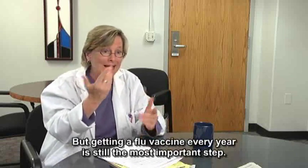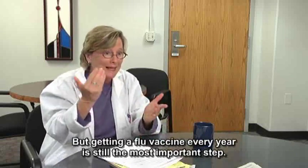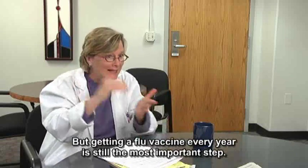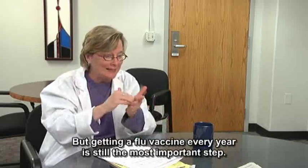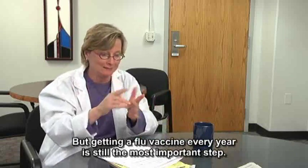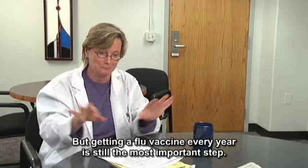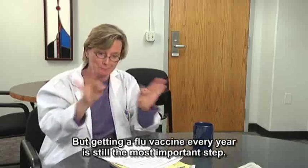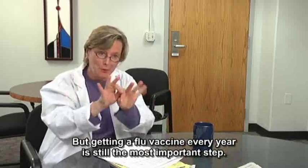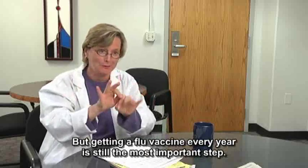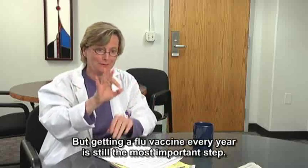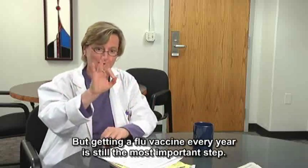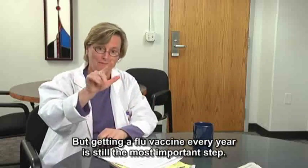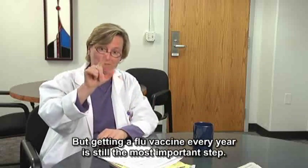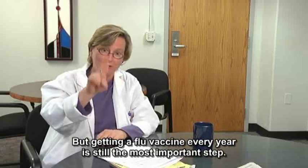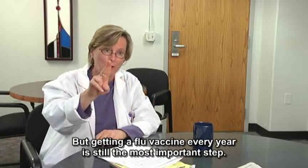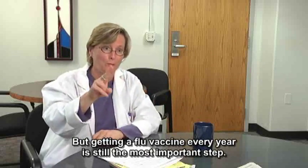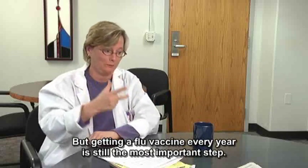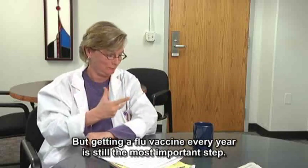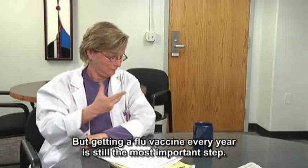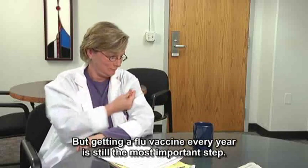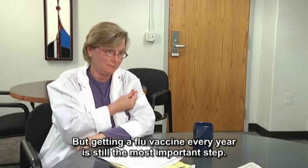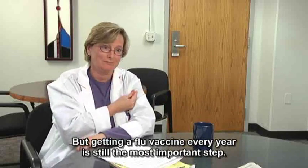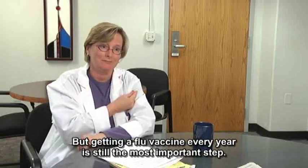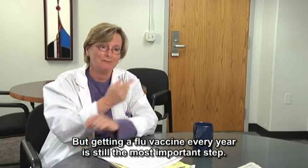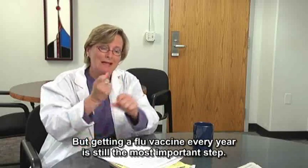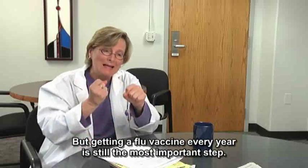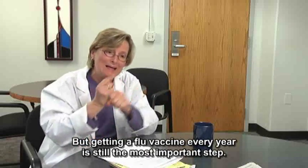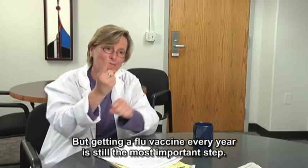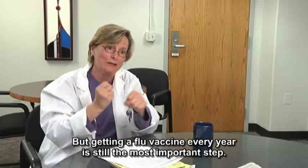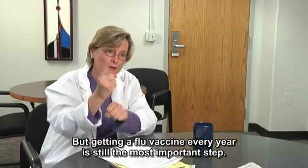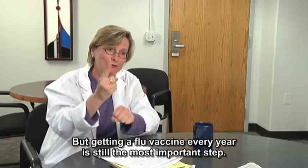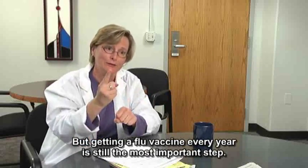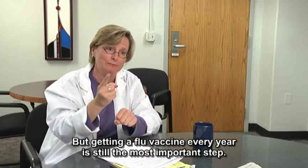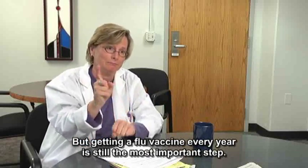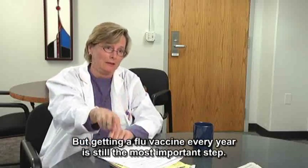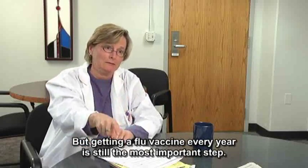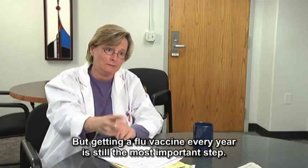But, getting a flu vaccine every year is still the most important step.